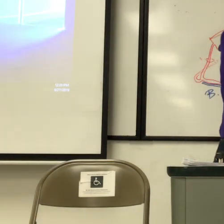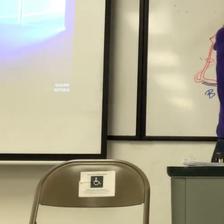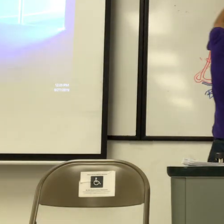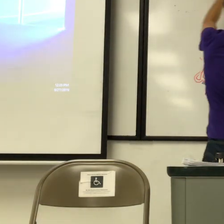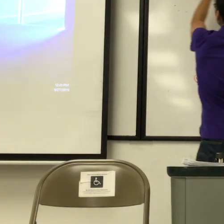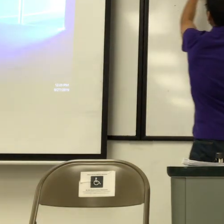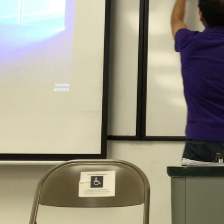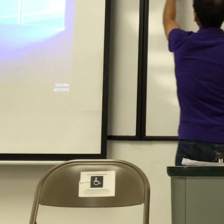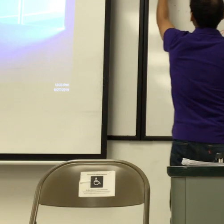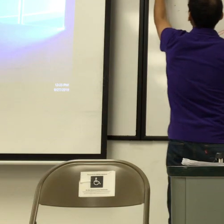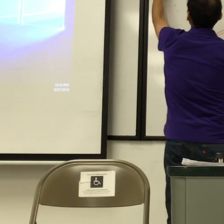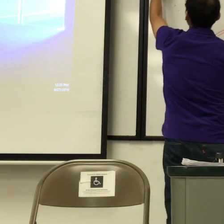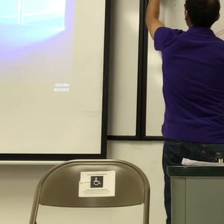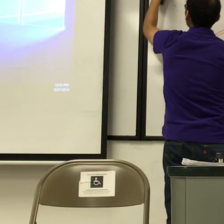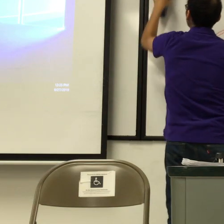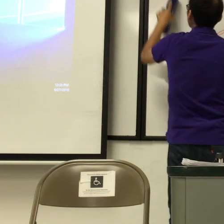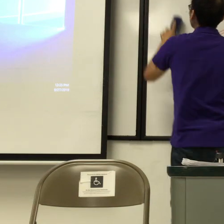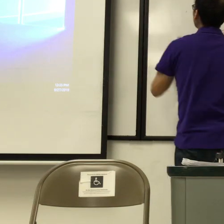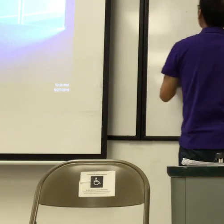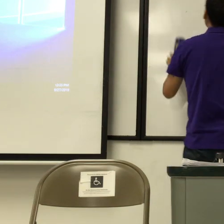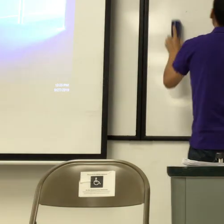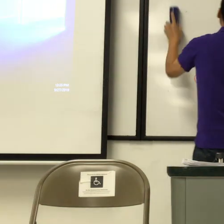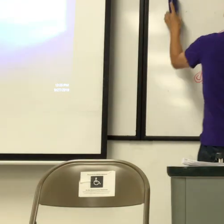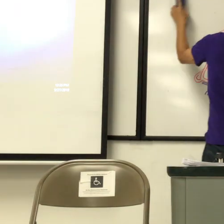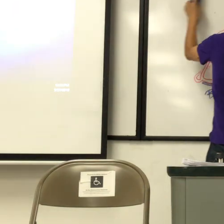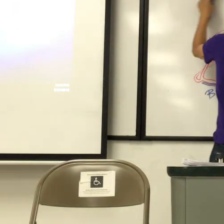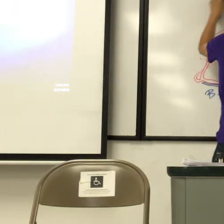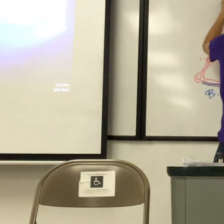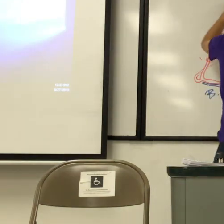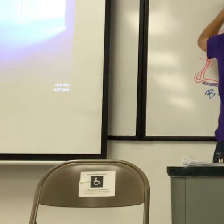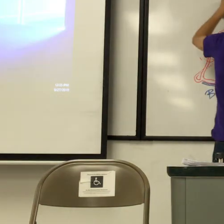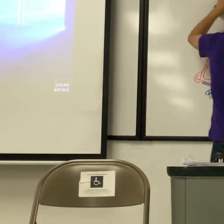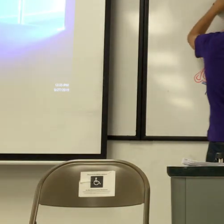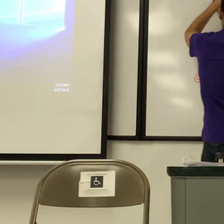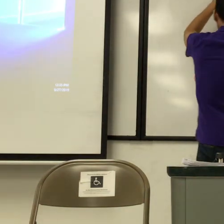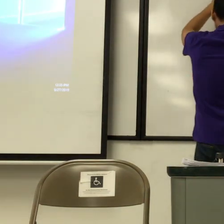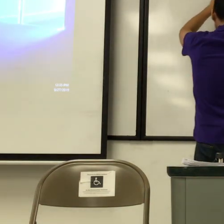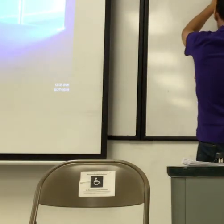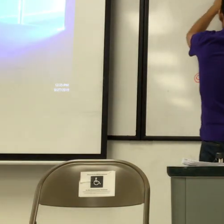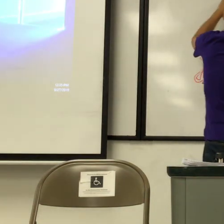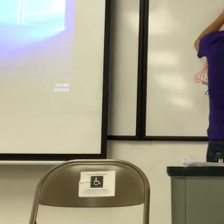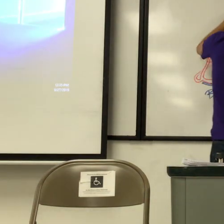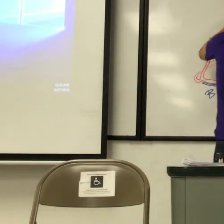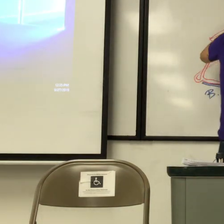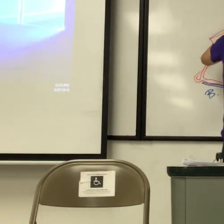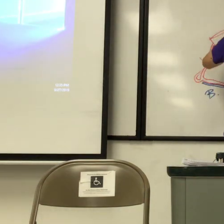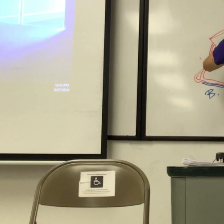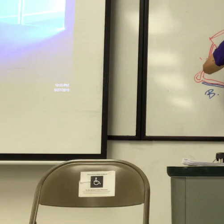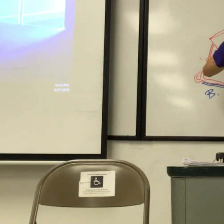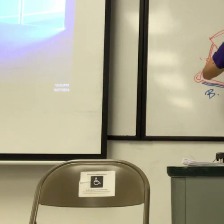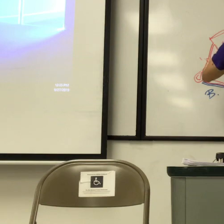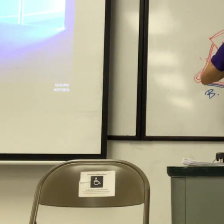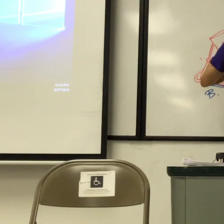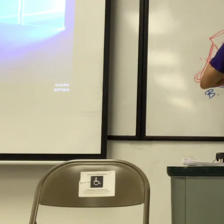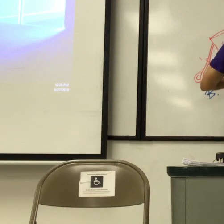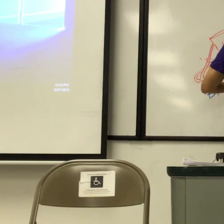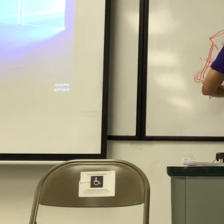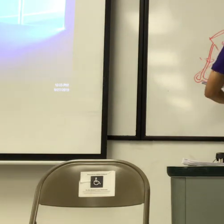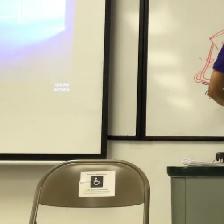I'm already Okay. Okay. I haven't got to look at it, but I totally like it. I read the whole chapter.